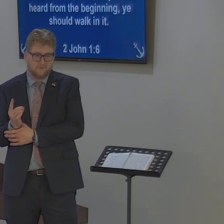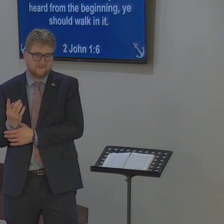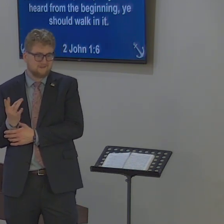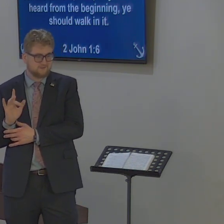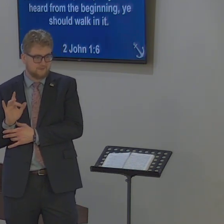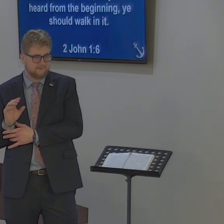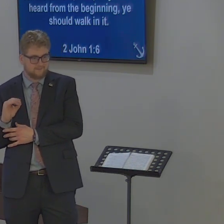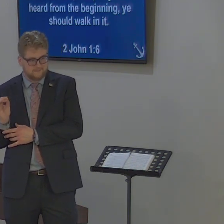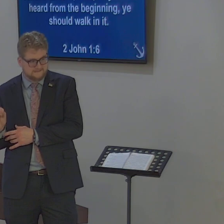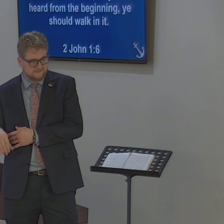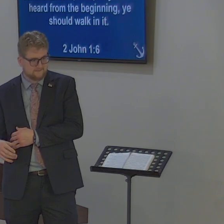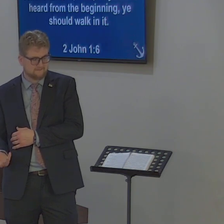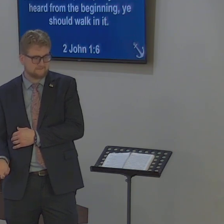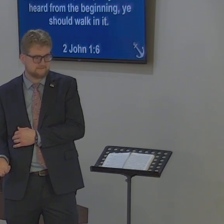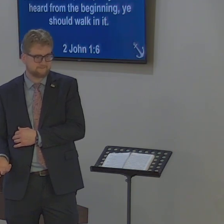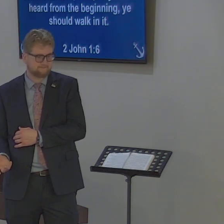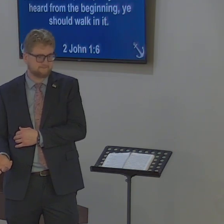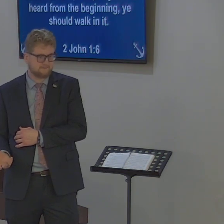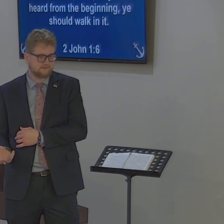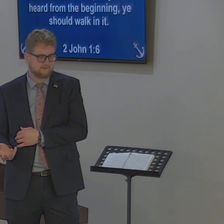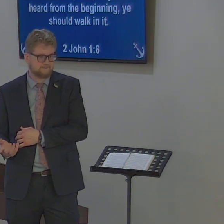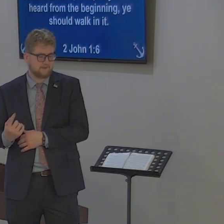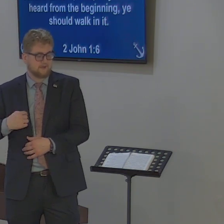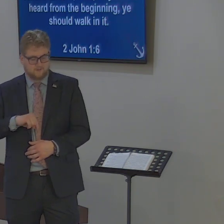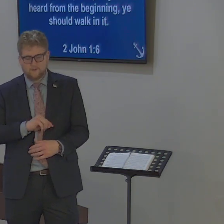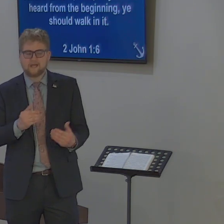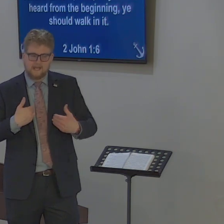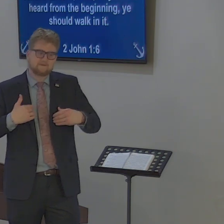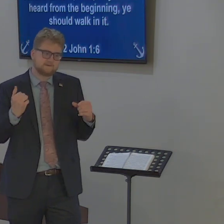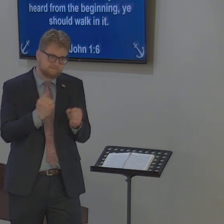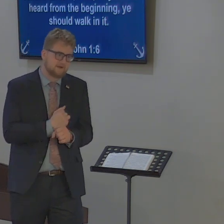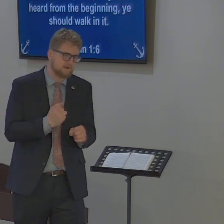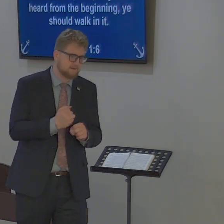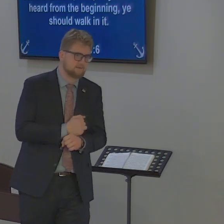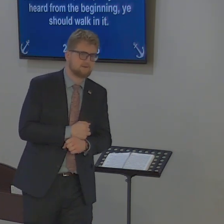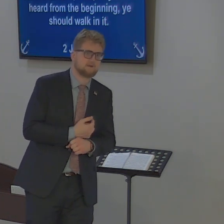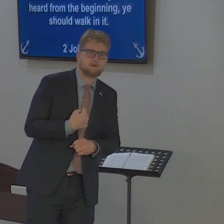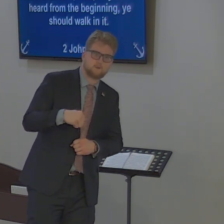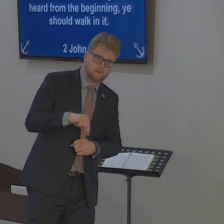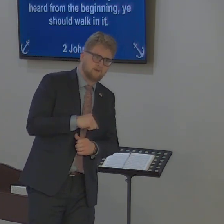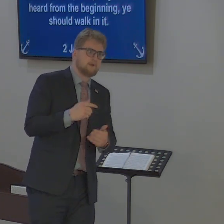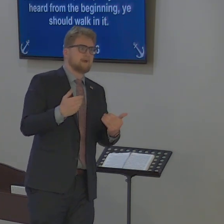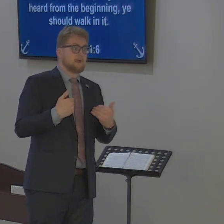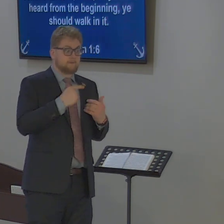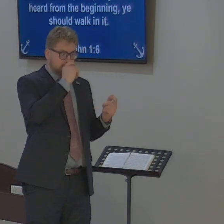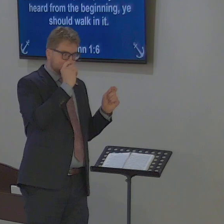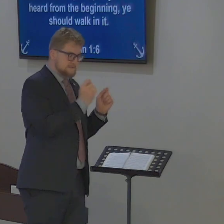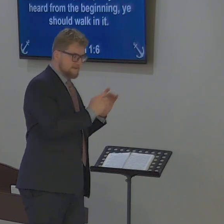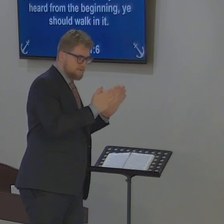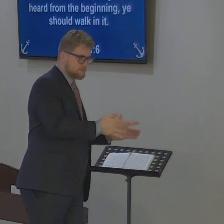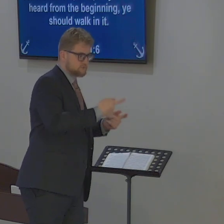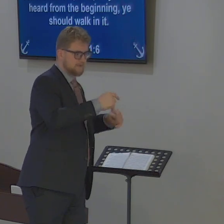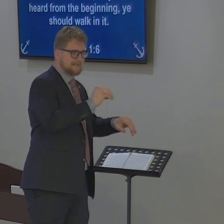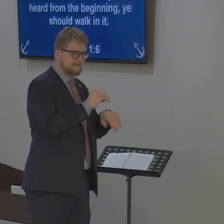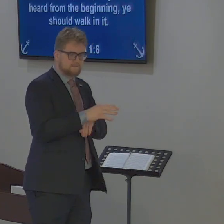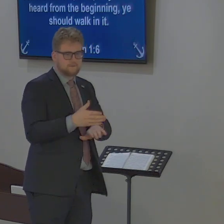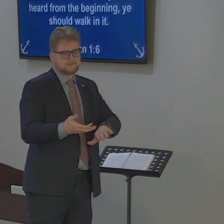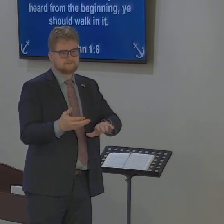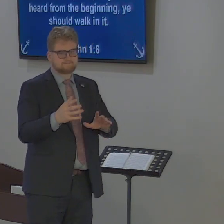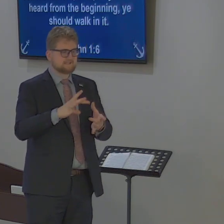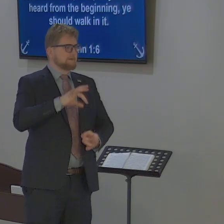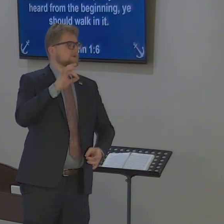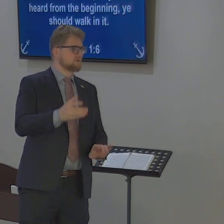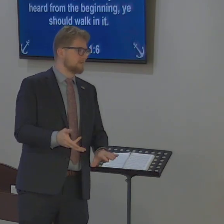25%. We do have a fight ahead of us. We do have deceivers that want to cause death, spiritually